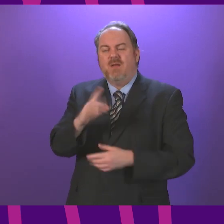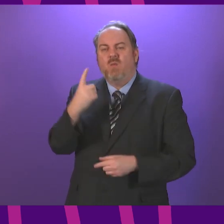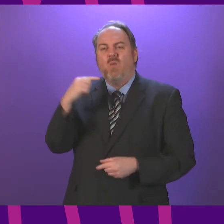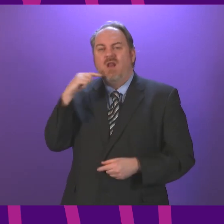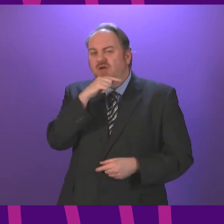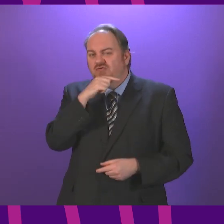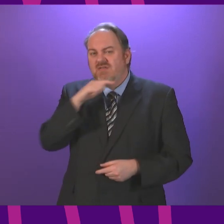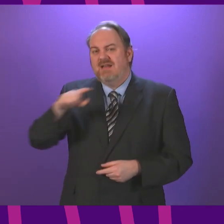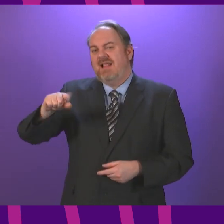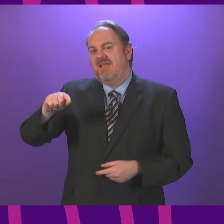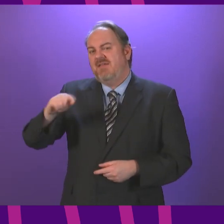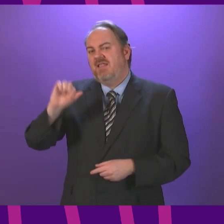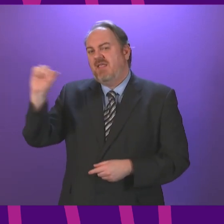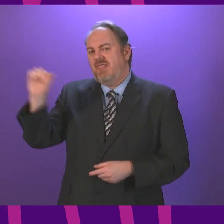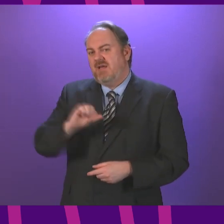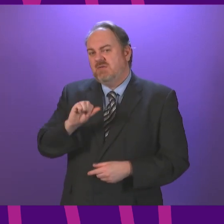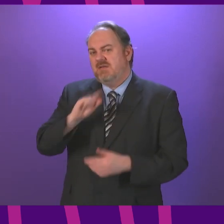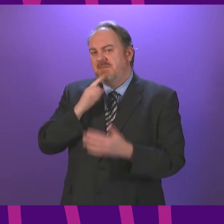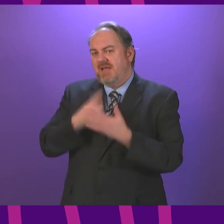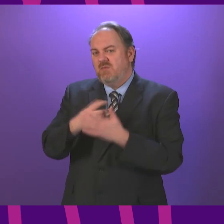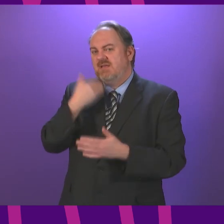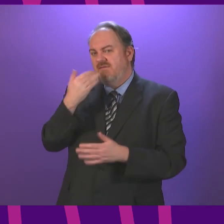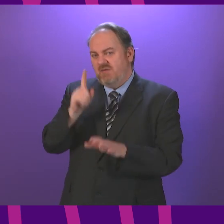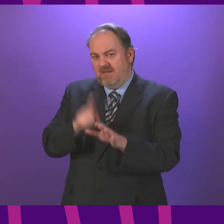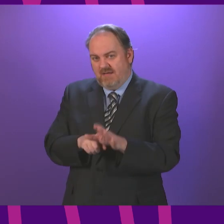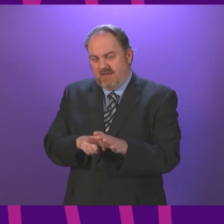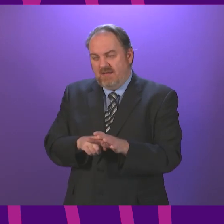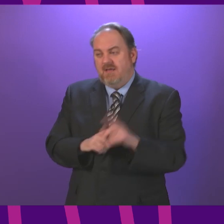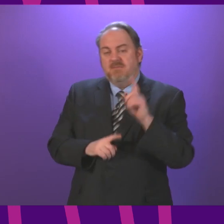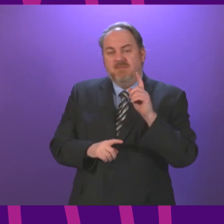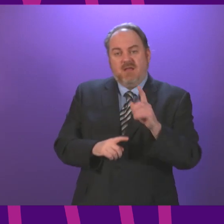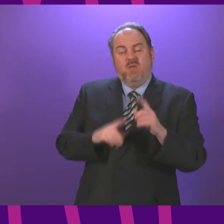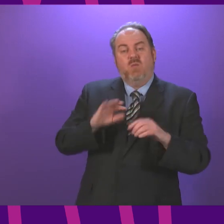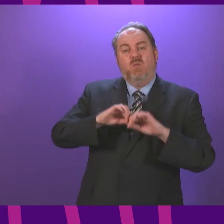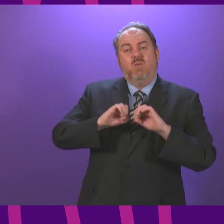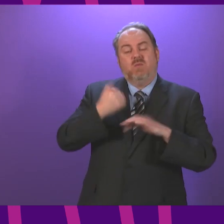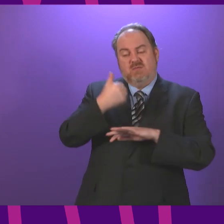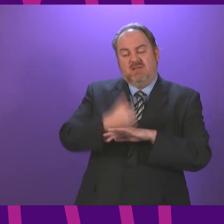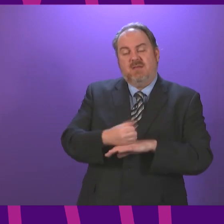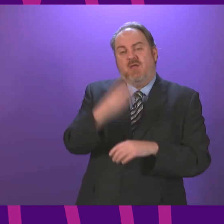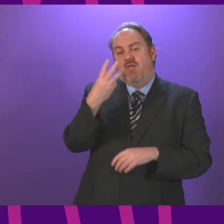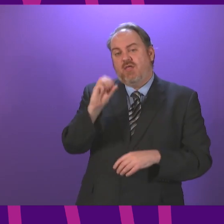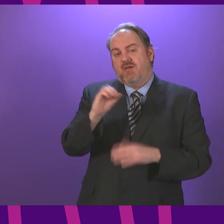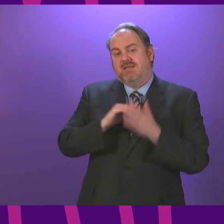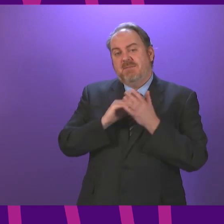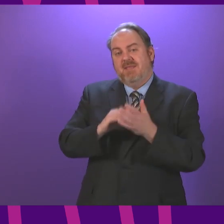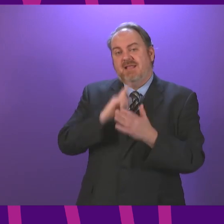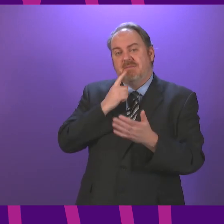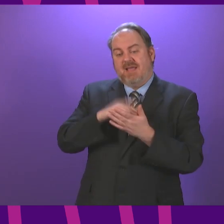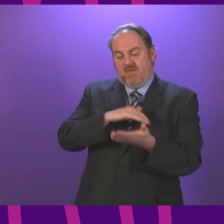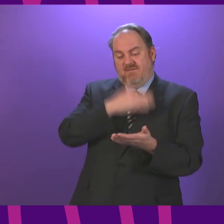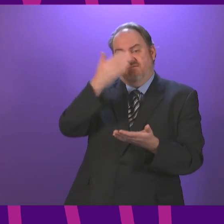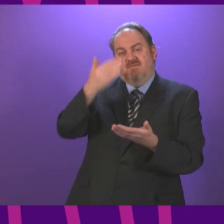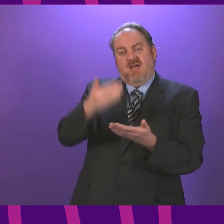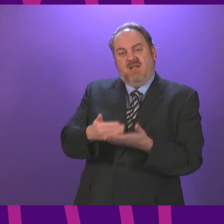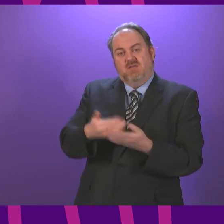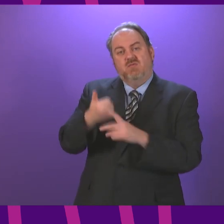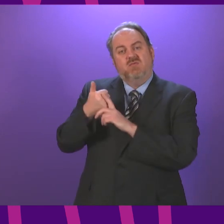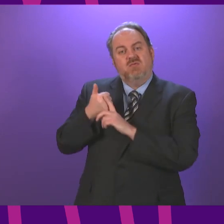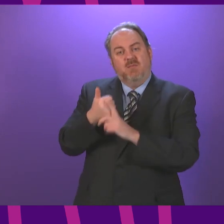are also other funds open to application now for the new £13 million delivering equally safe fund to support violence against women and girls'